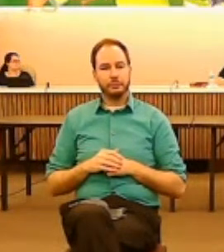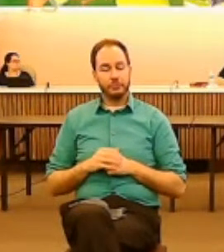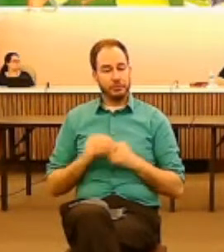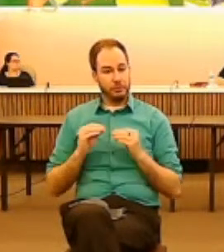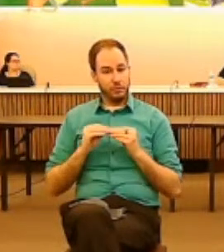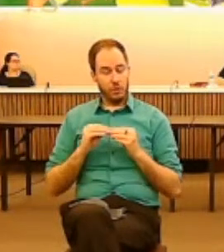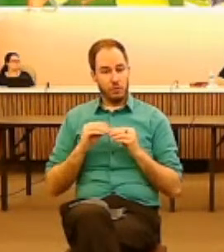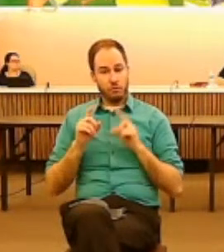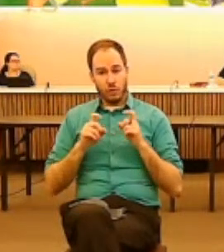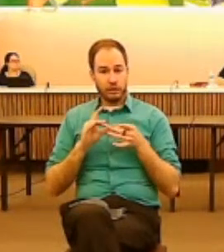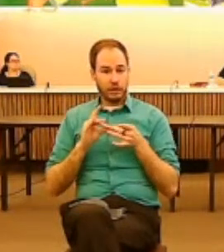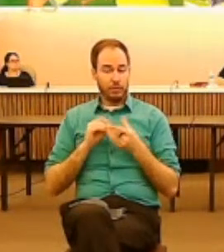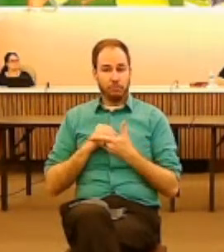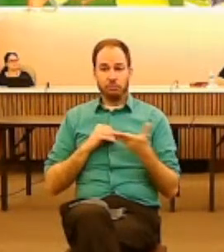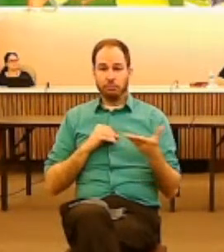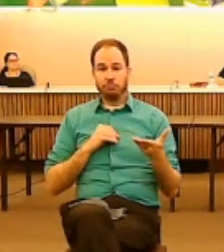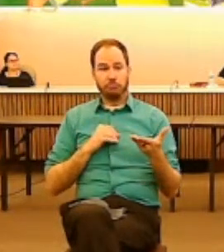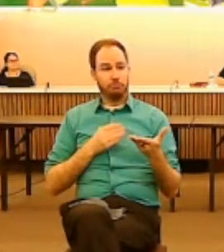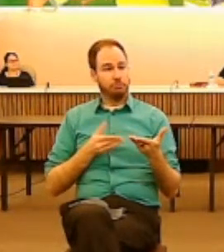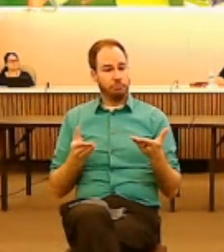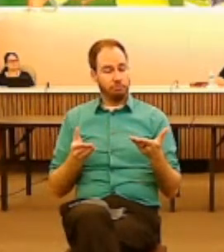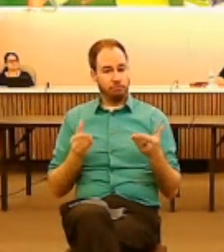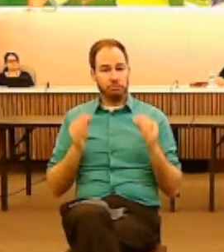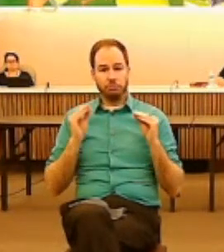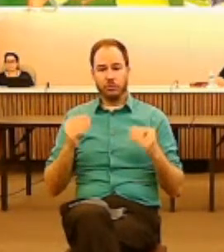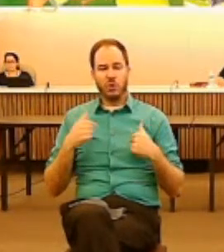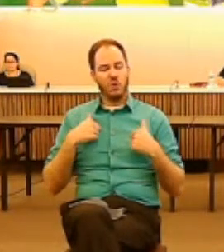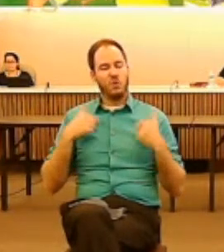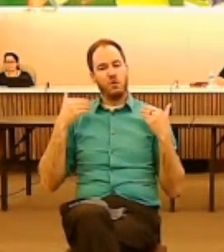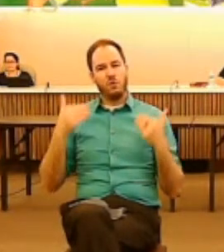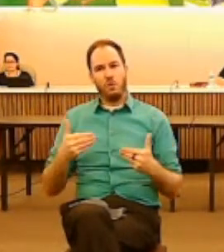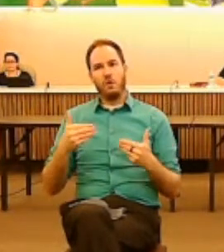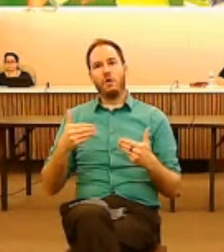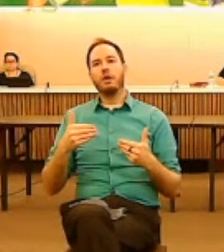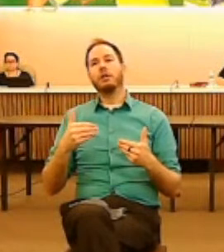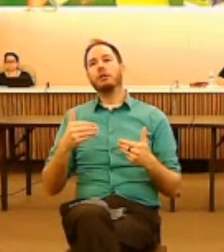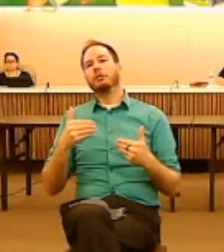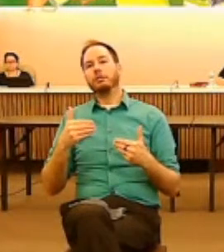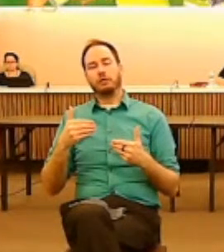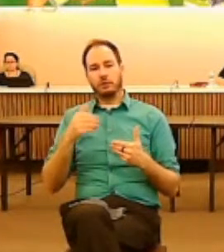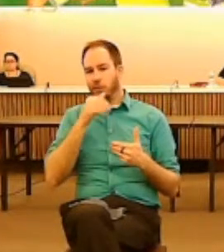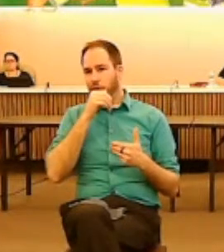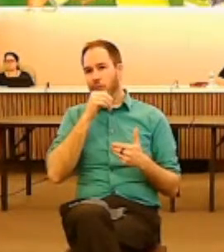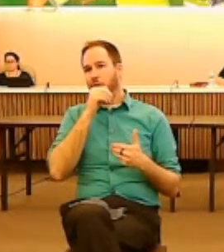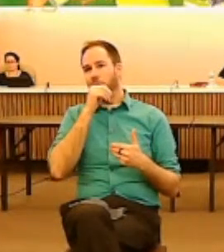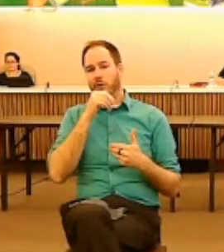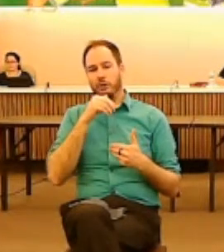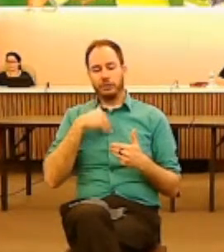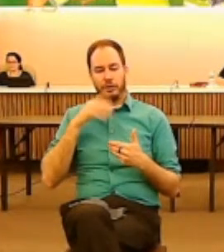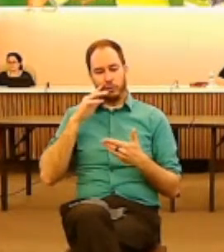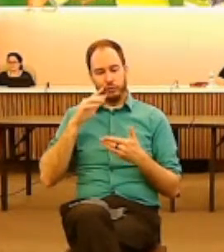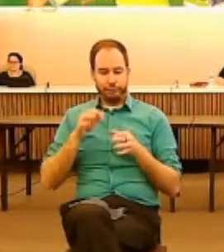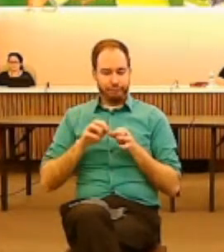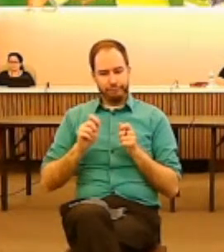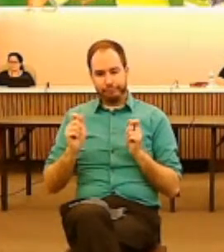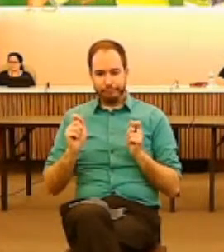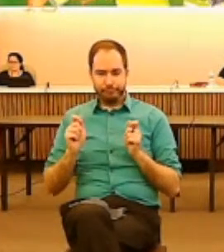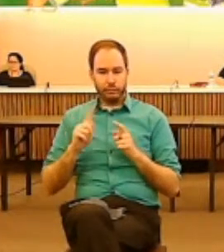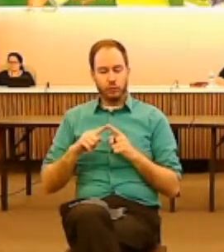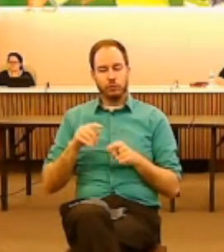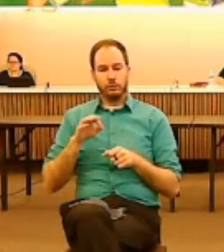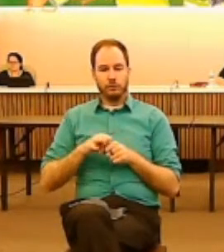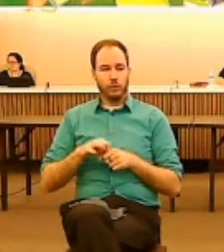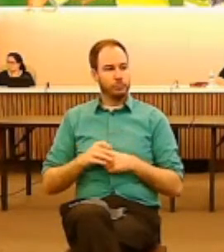Any other questions, comments? So I'm going to just put forth, I'm going to essentially craft the approval